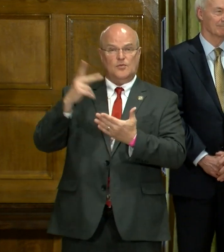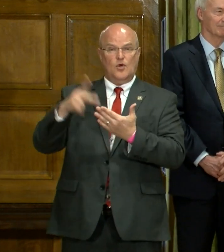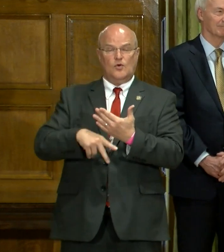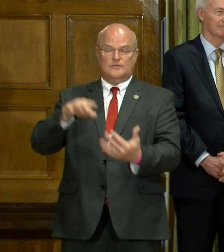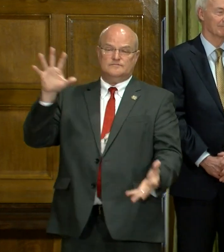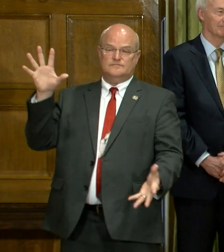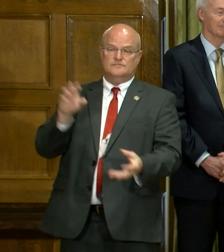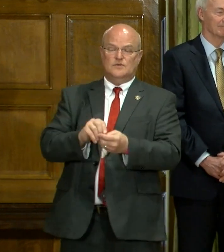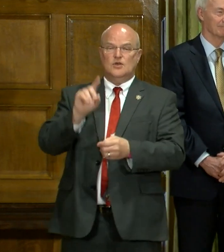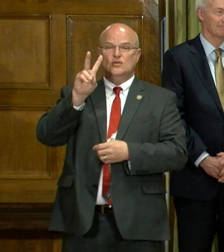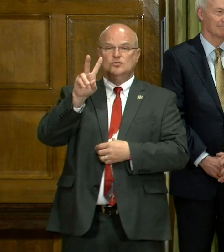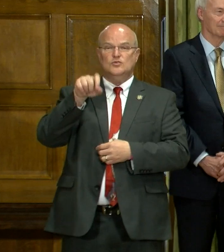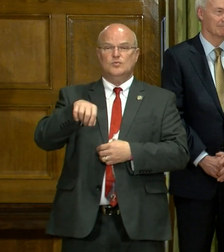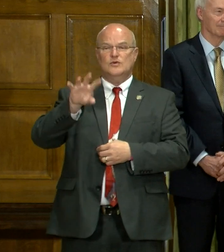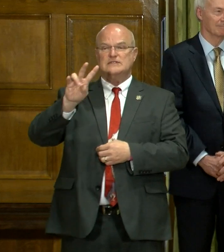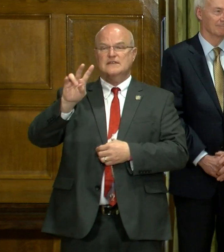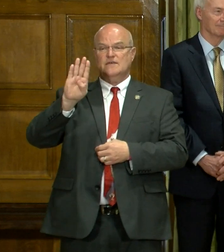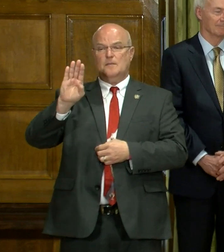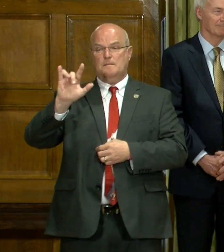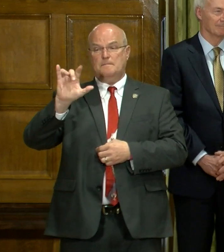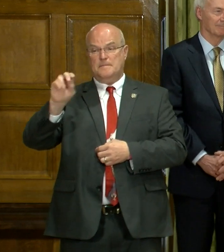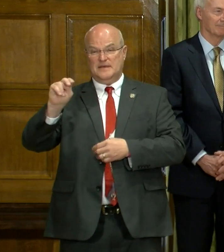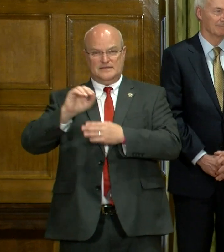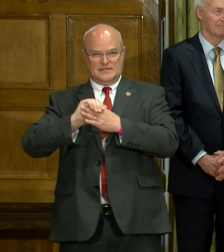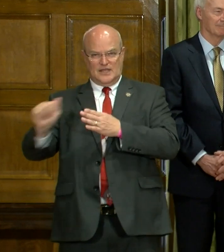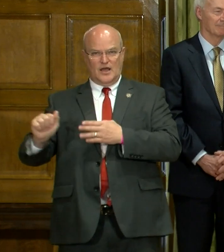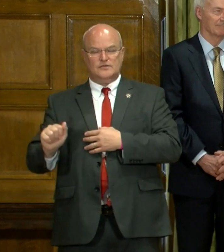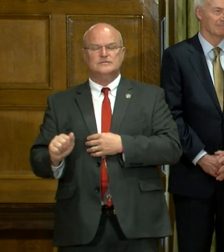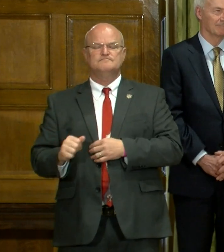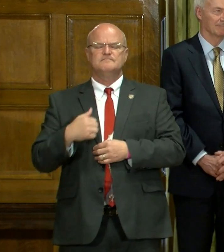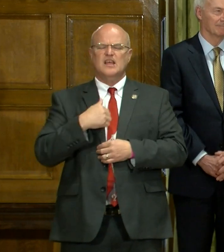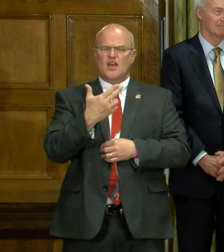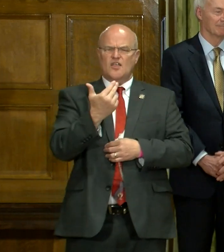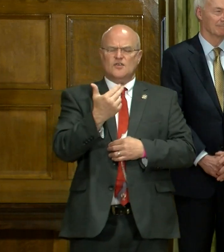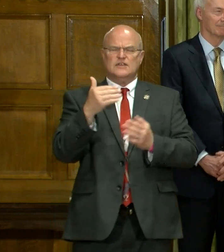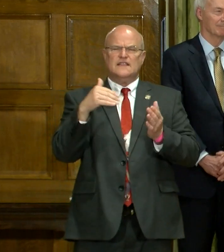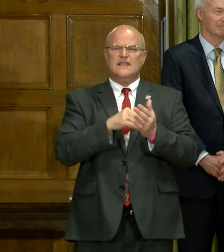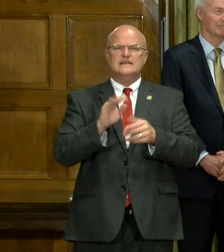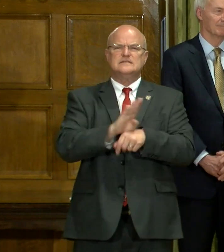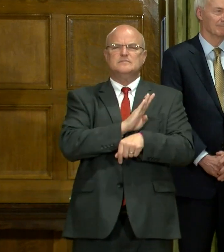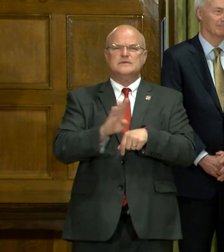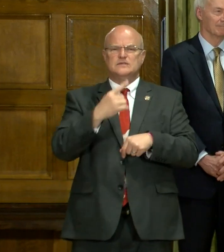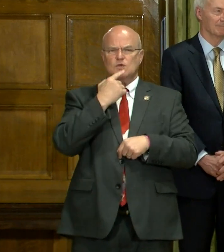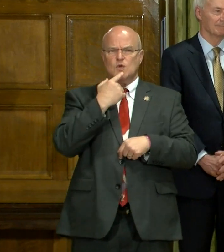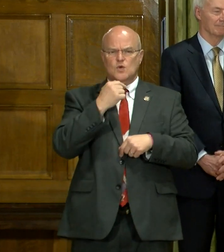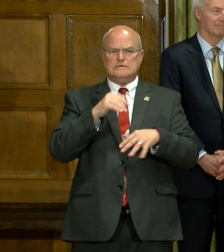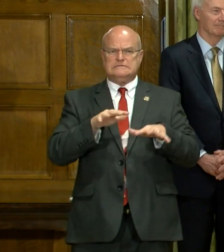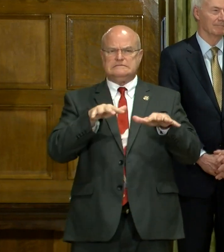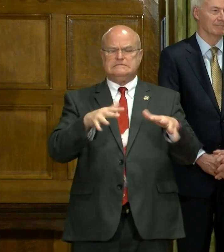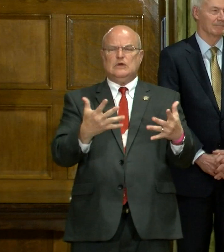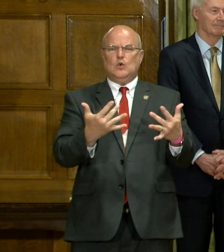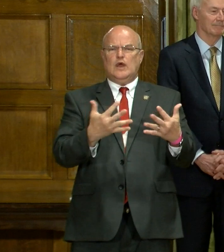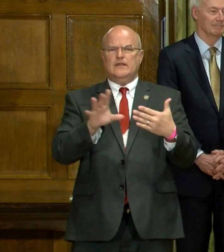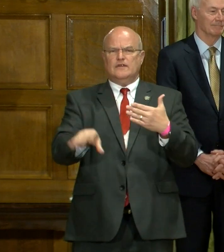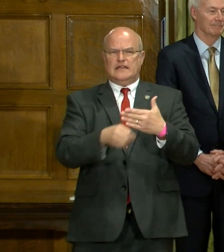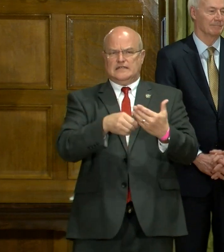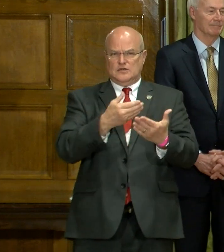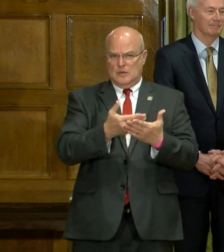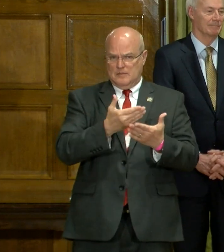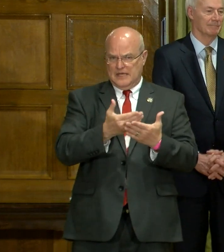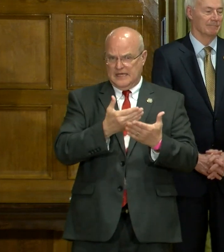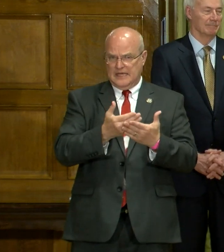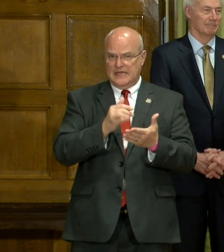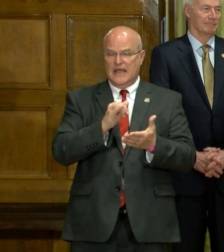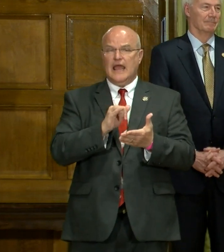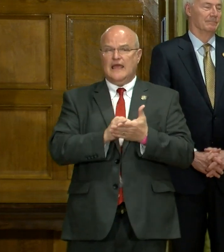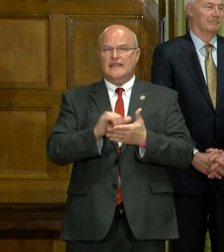totaling $2.7 billion. We still had about 13,000 businesses, however, who were in flux waiting for additional funds,